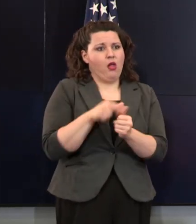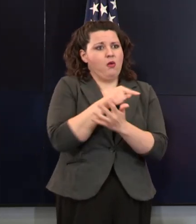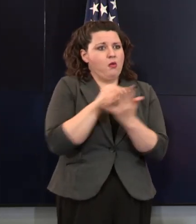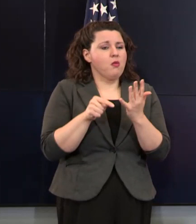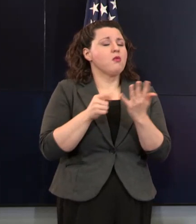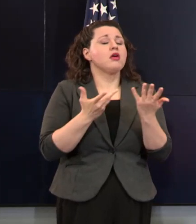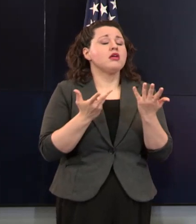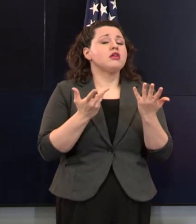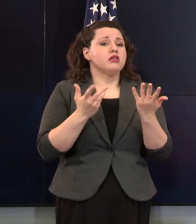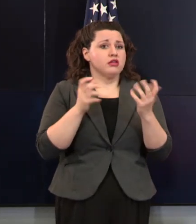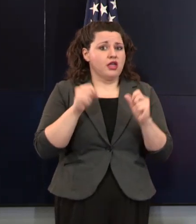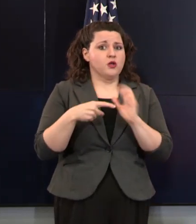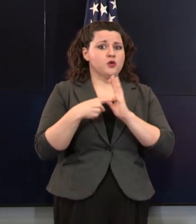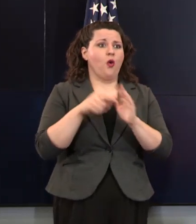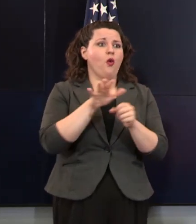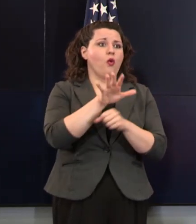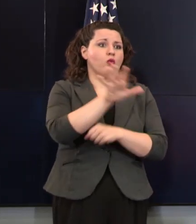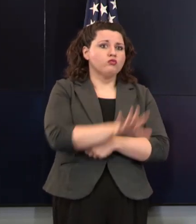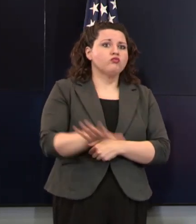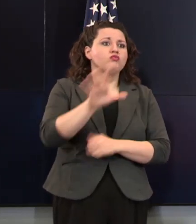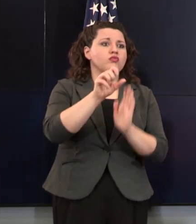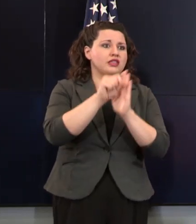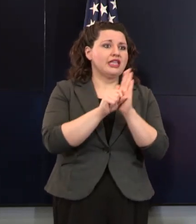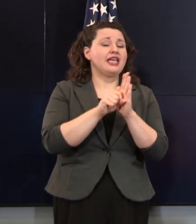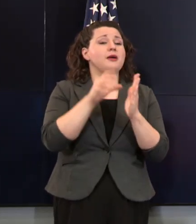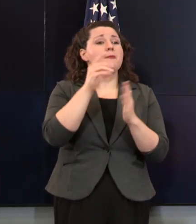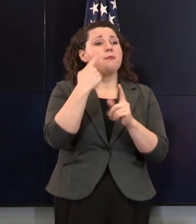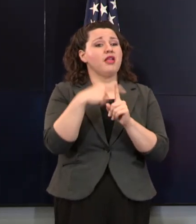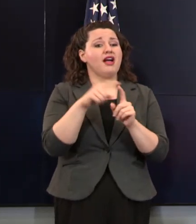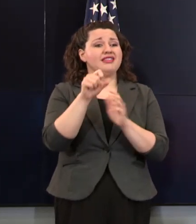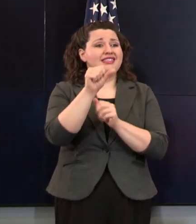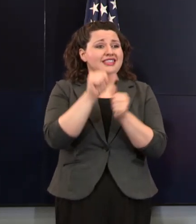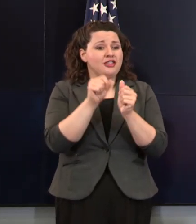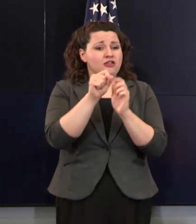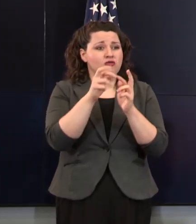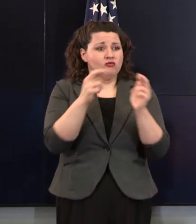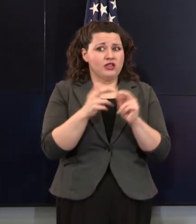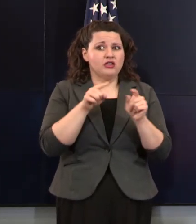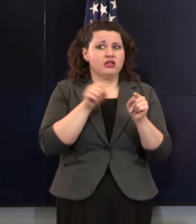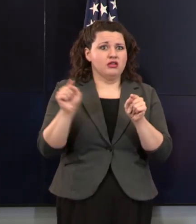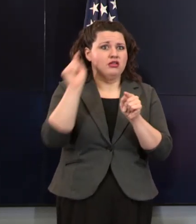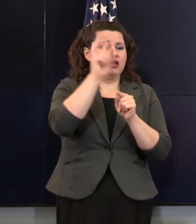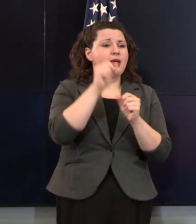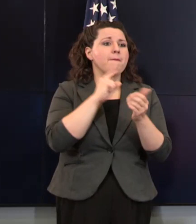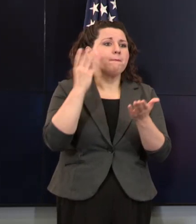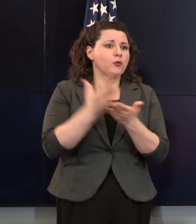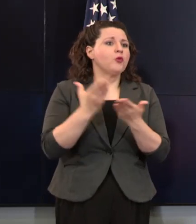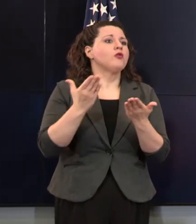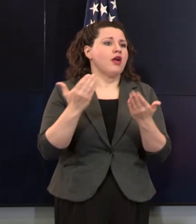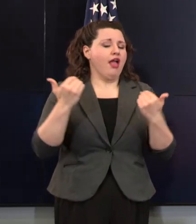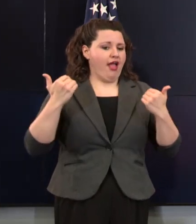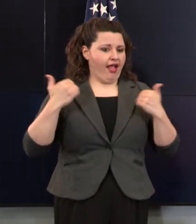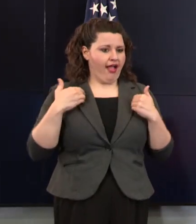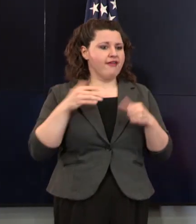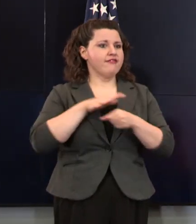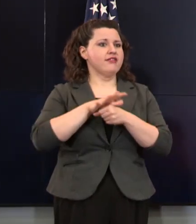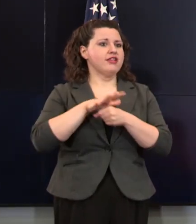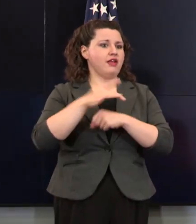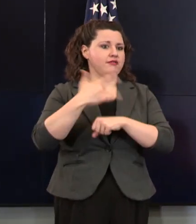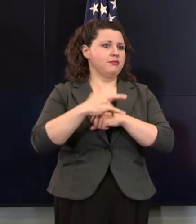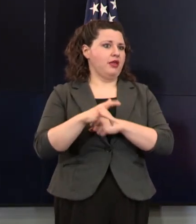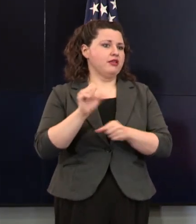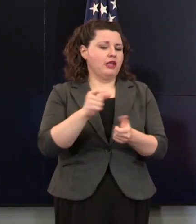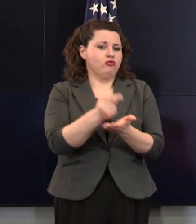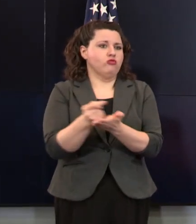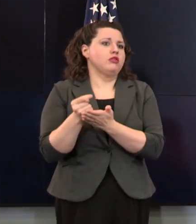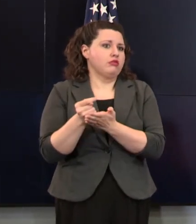demonstrate, not only statewide but by region, that we have the capacity to treat COVID-19 and in fact have, pretty